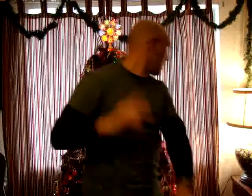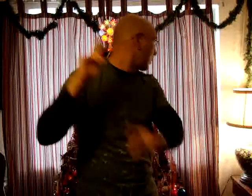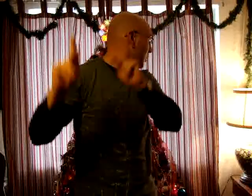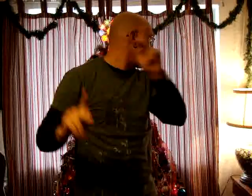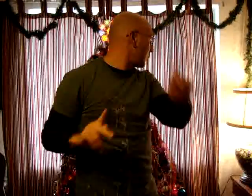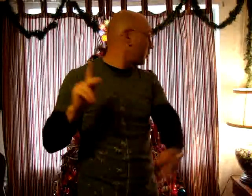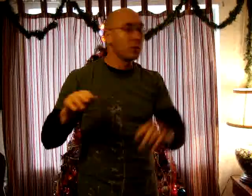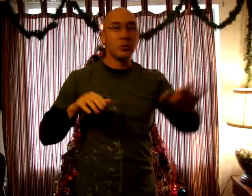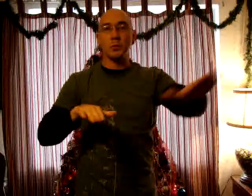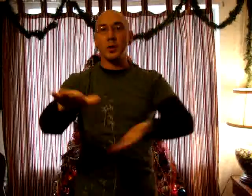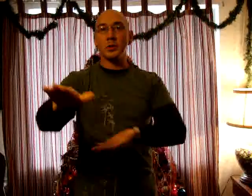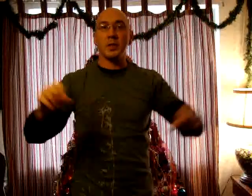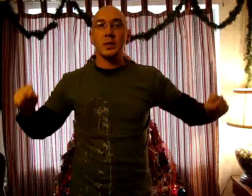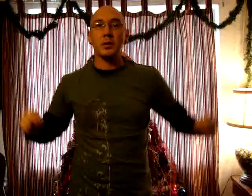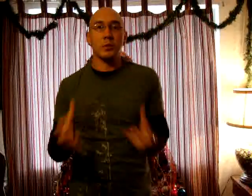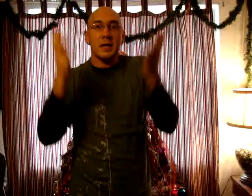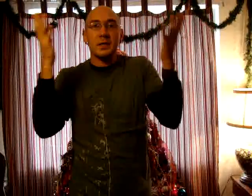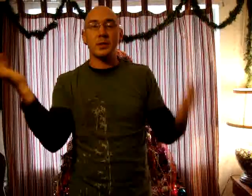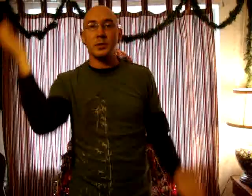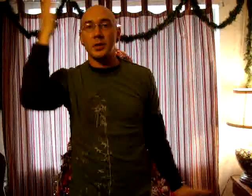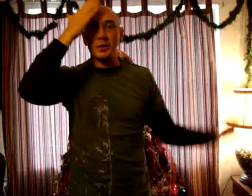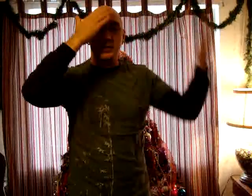The people who walked in great darkness